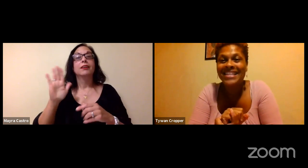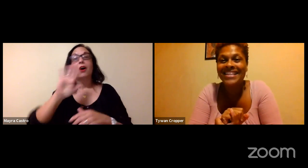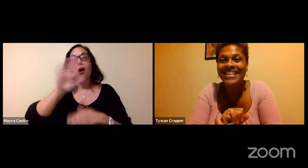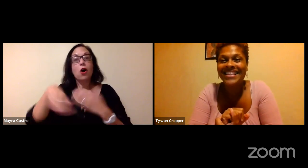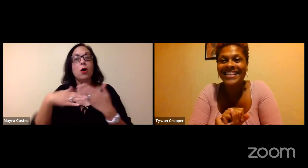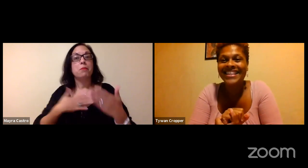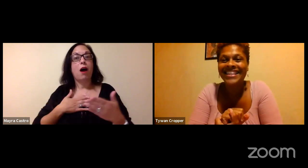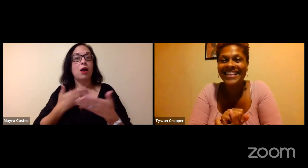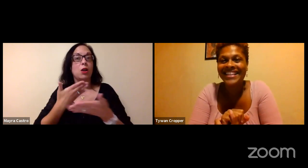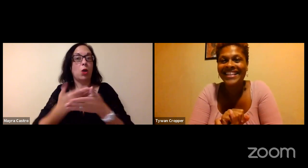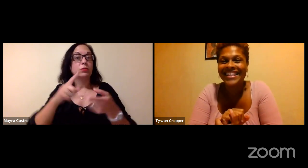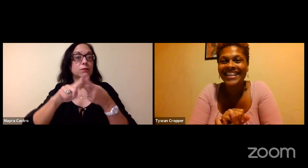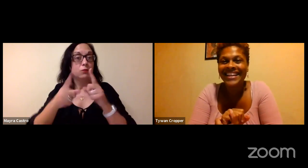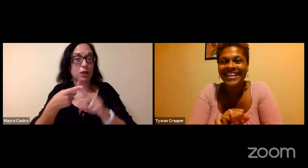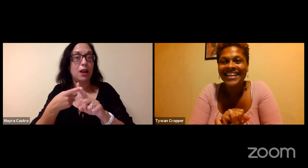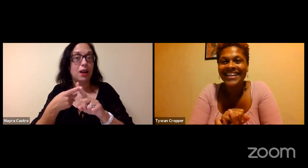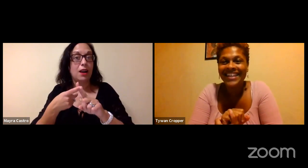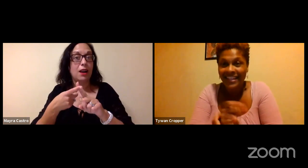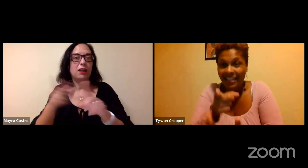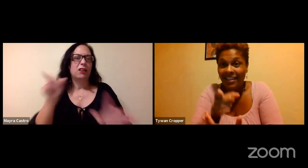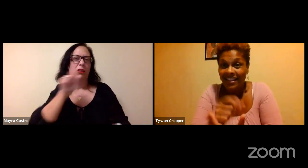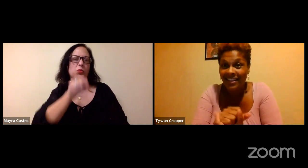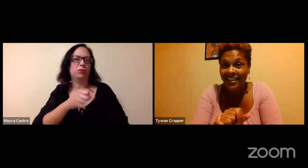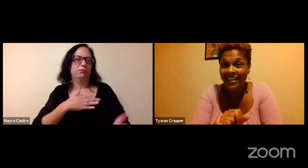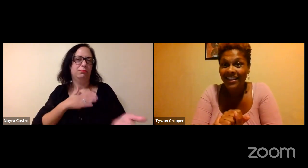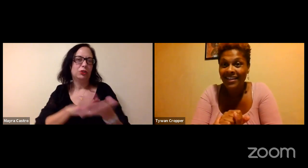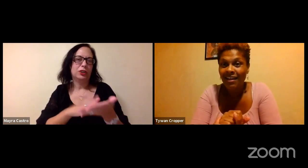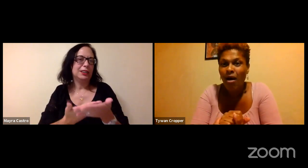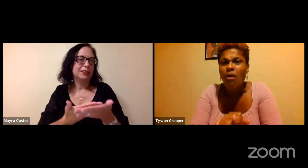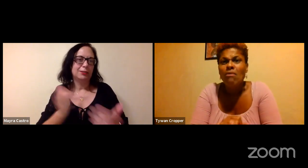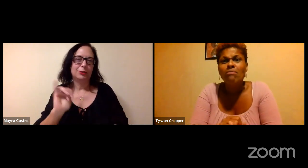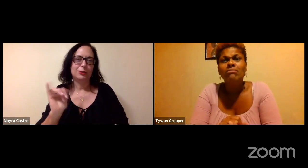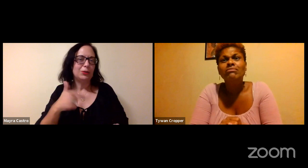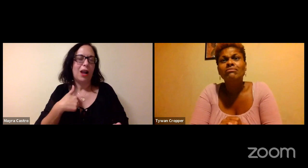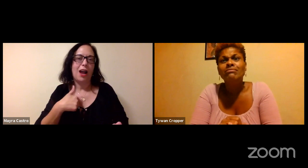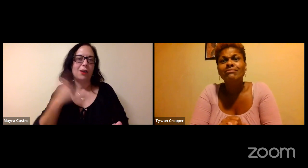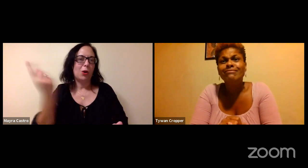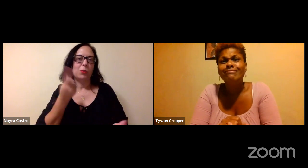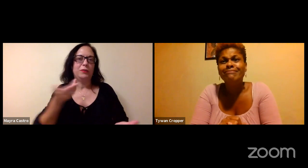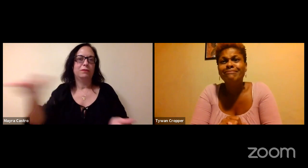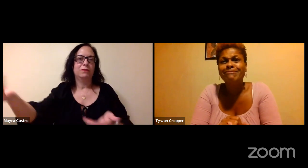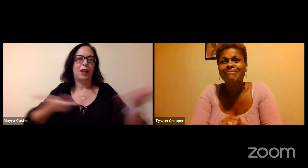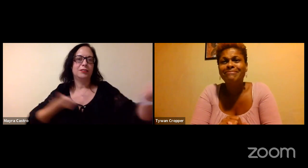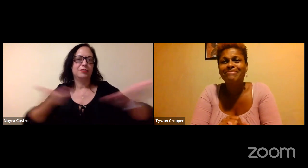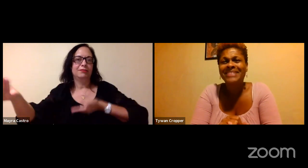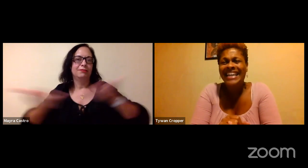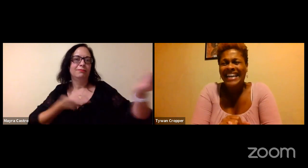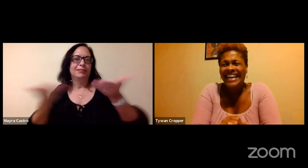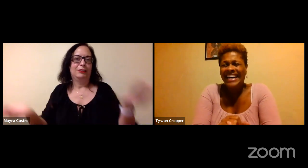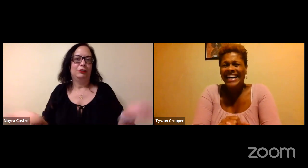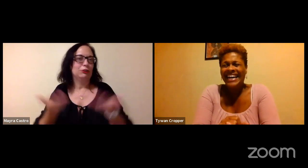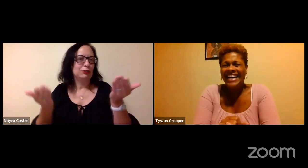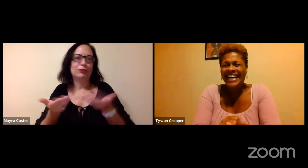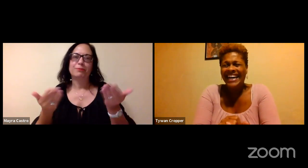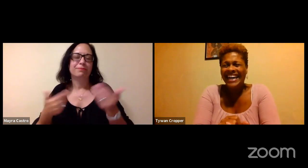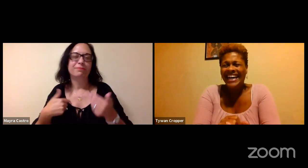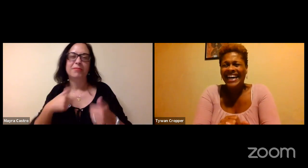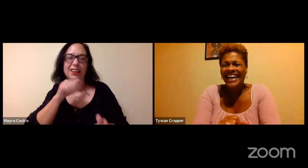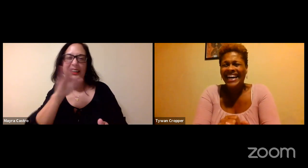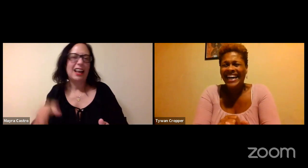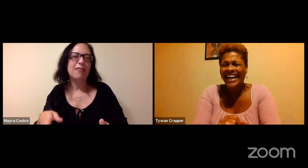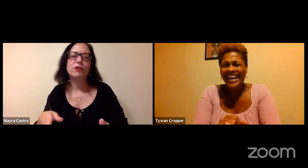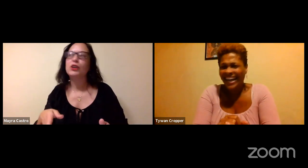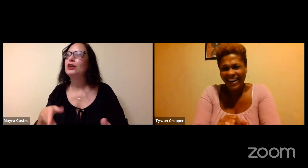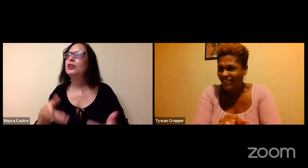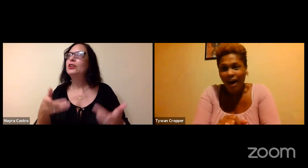And especially some of my close friends have told me what a good cook I am.